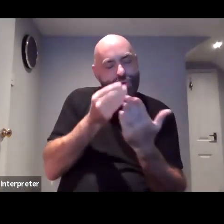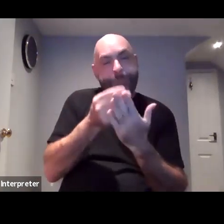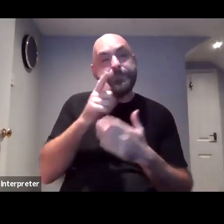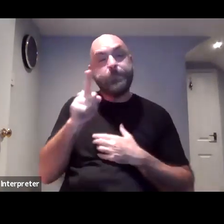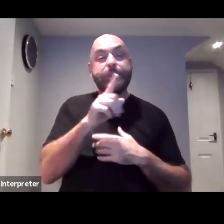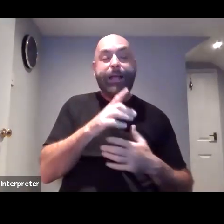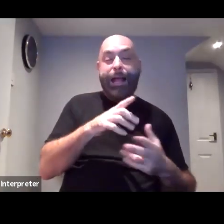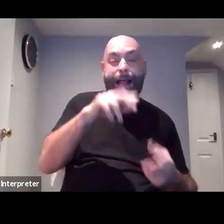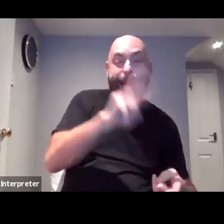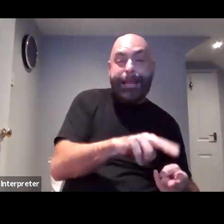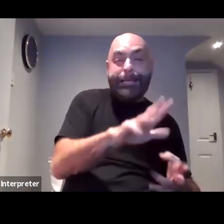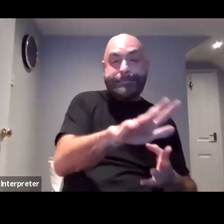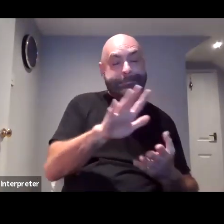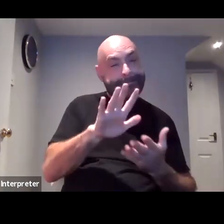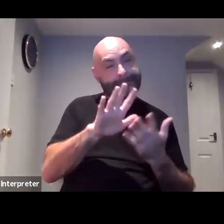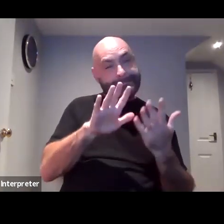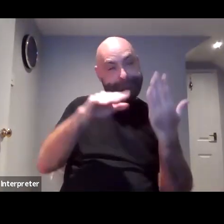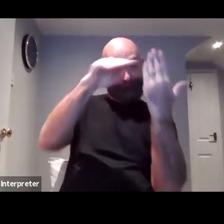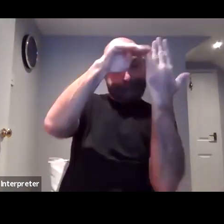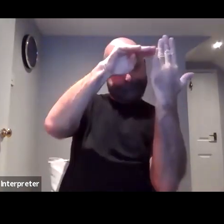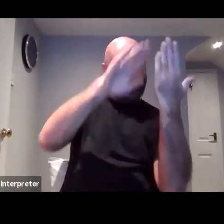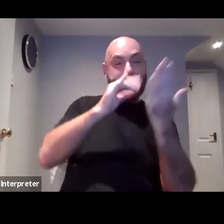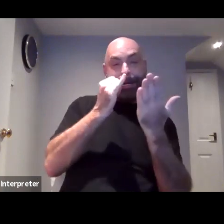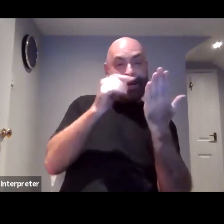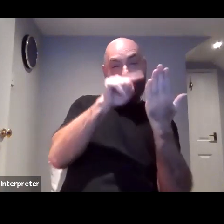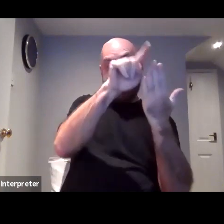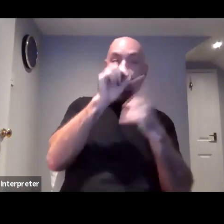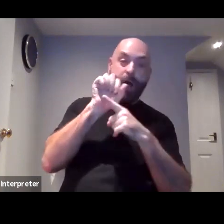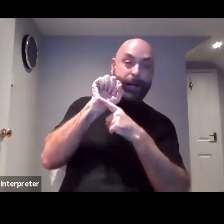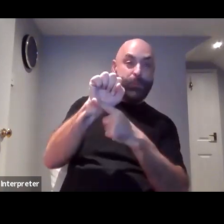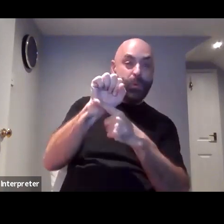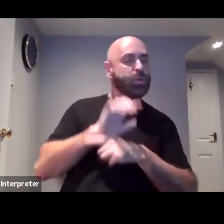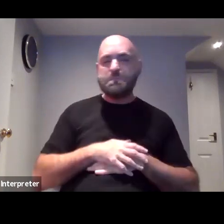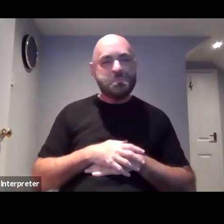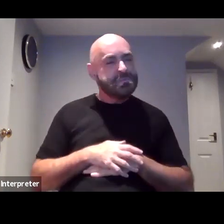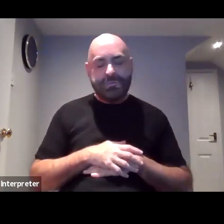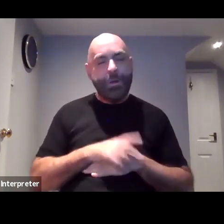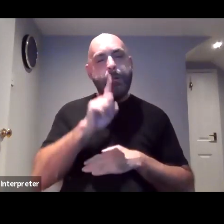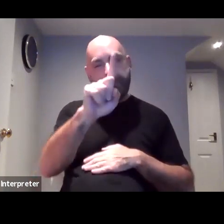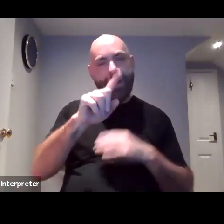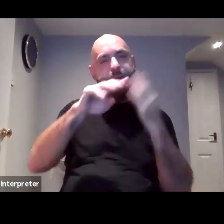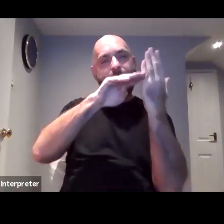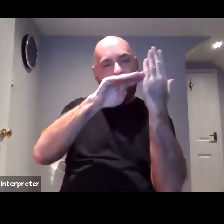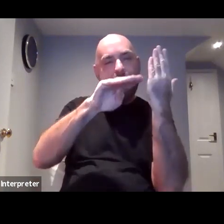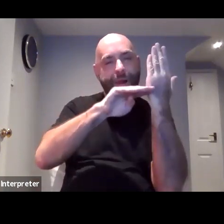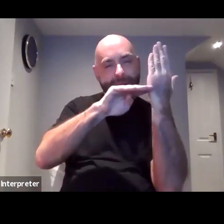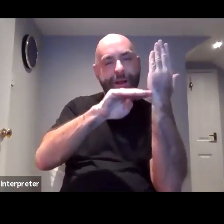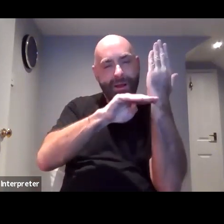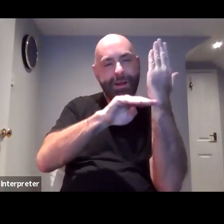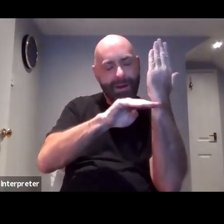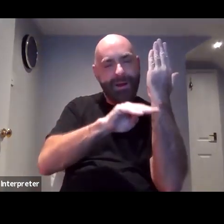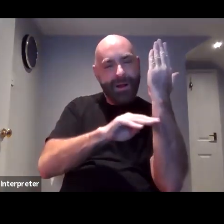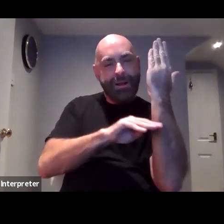least deprived are immune, by no means, but the lower you are in the hierarchy, the